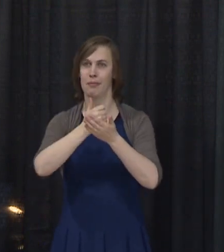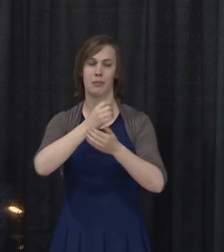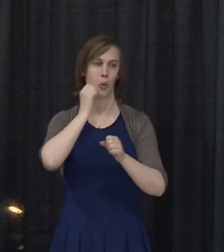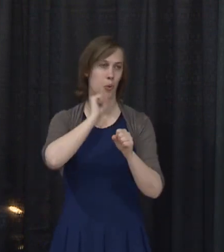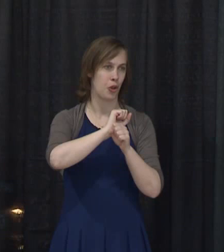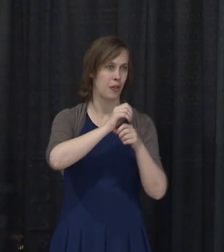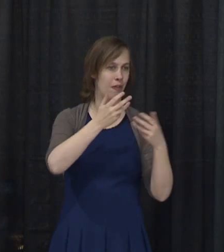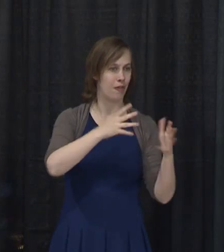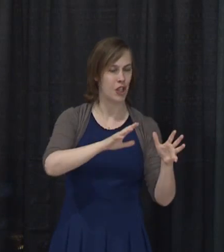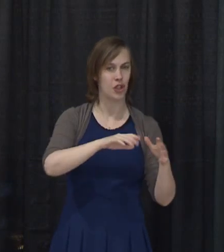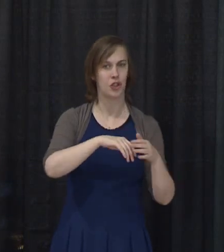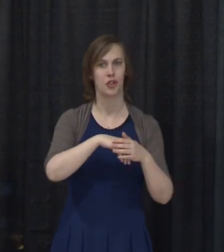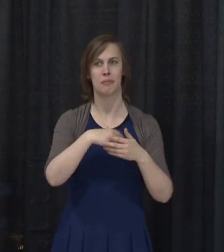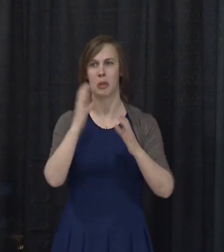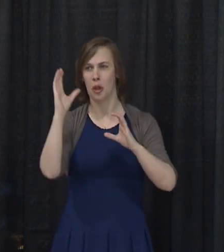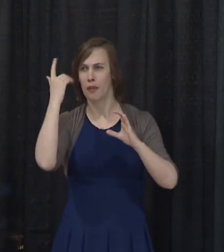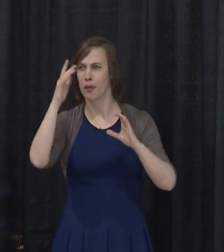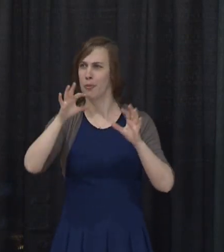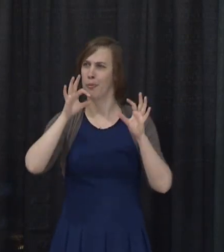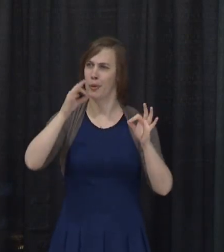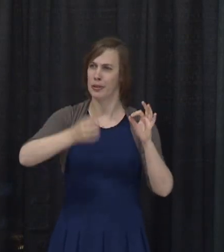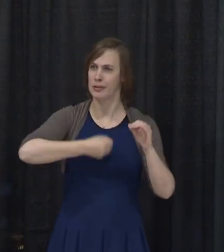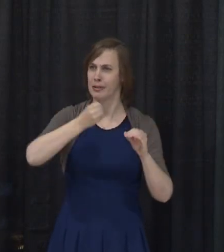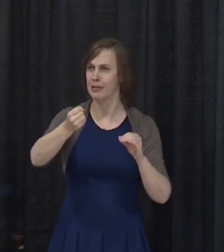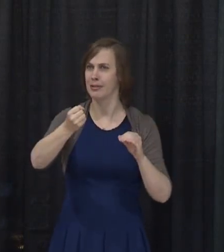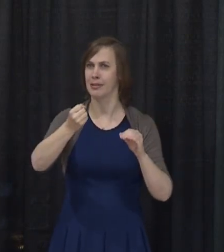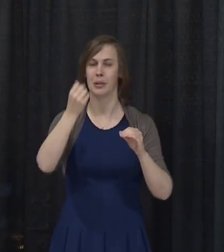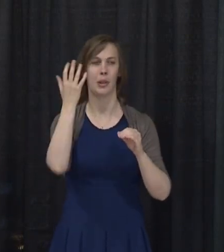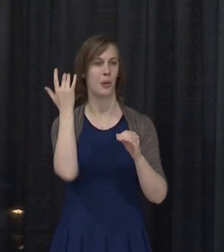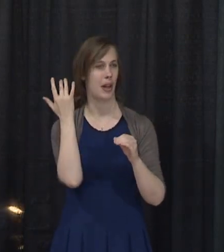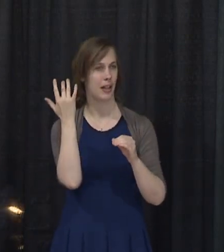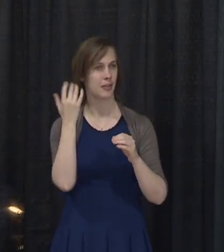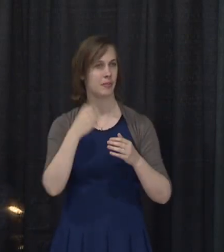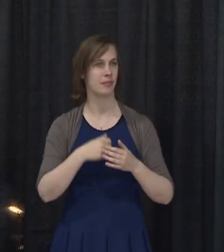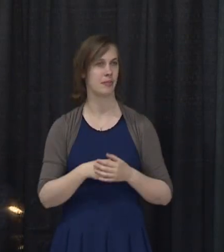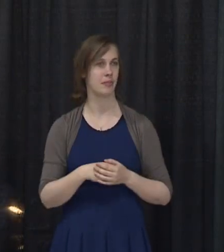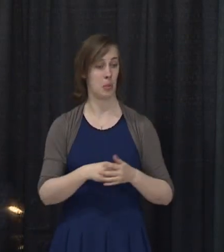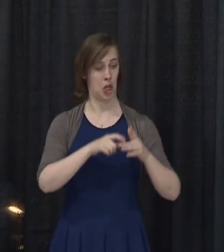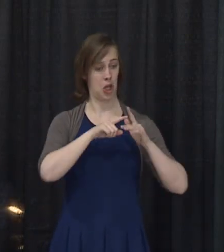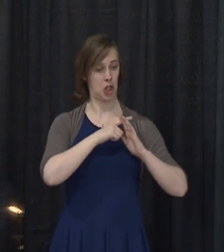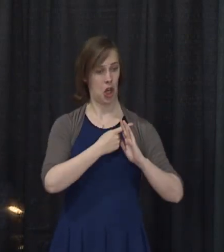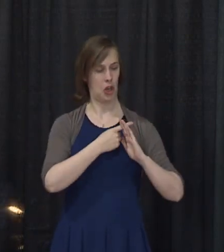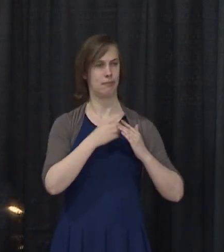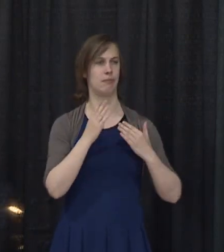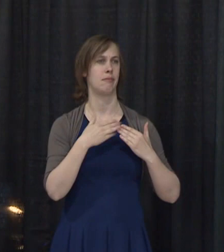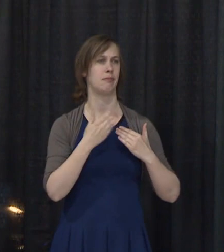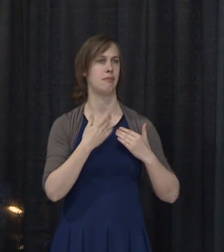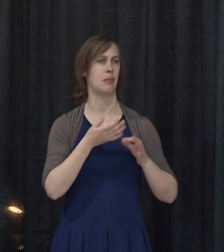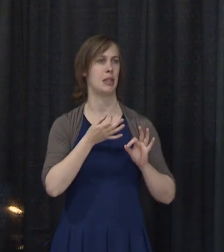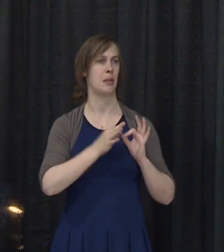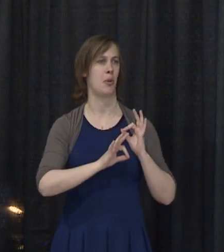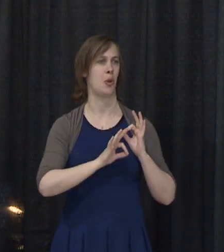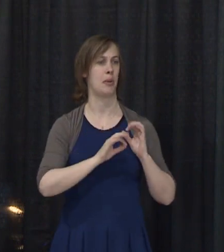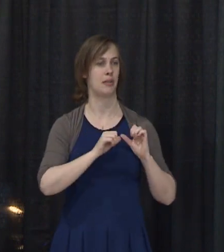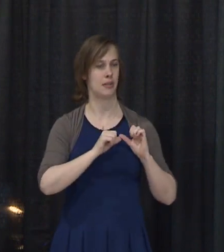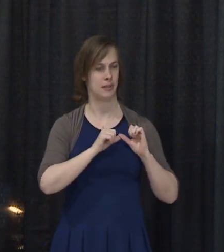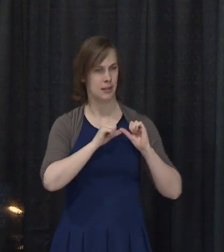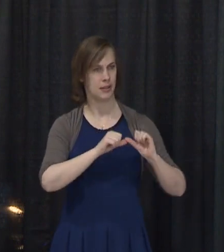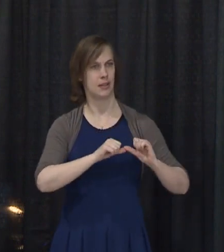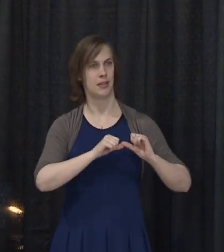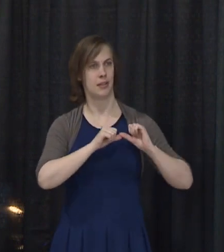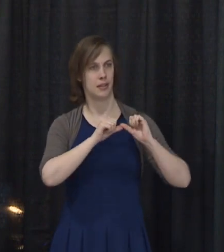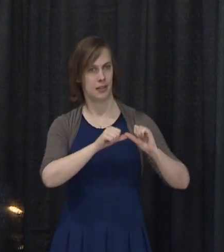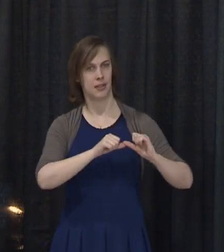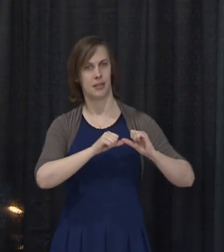and seek out the perfect placement? It's easy to start something, but following through can be tough. Your personal support system